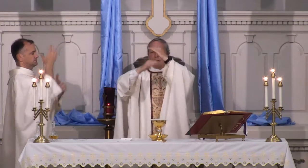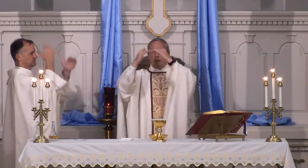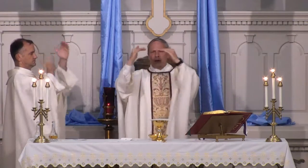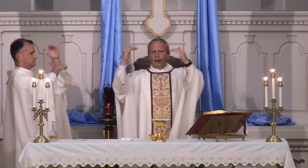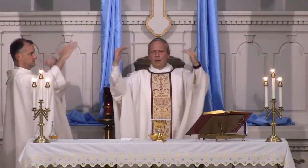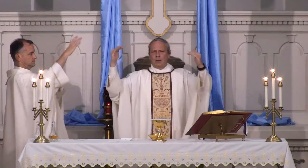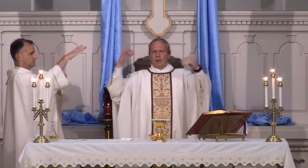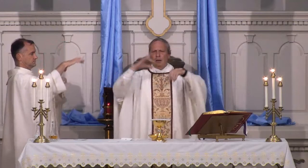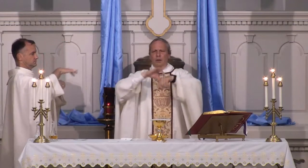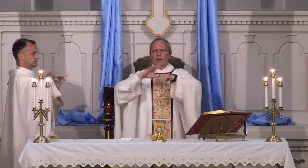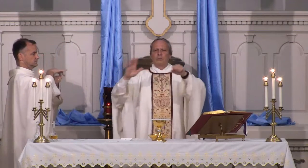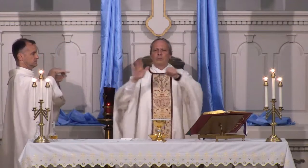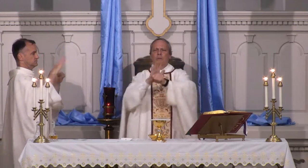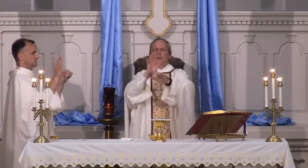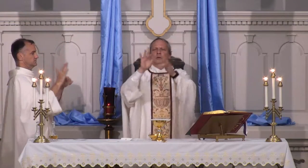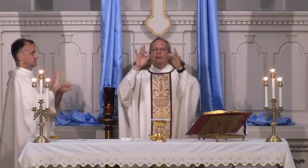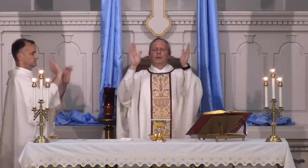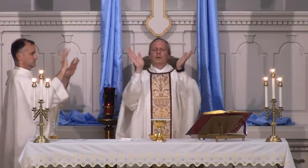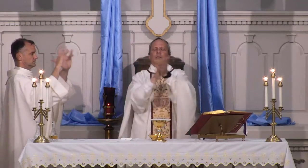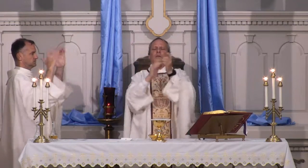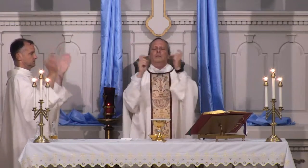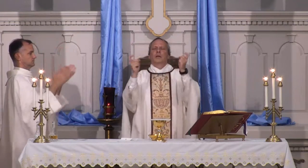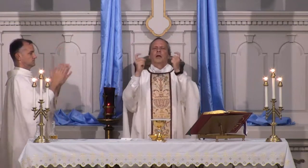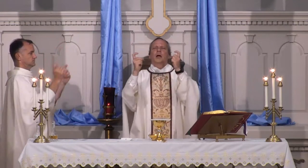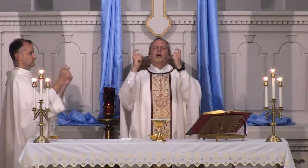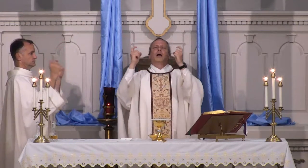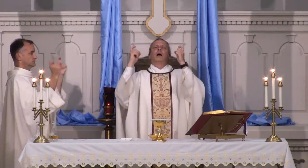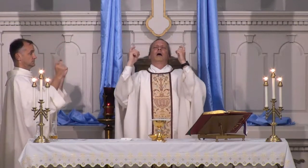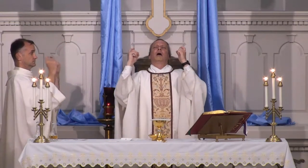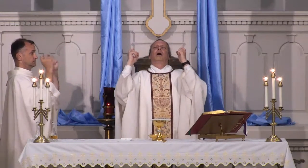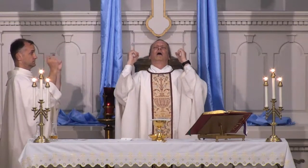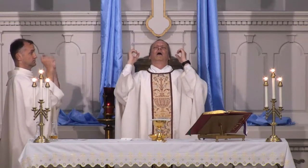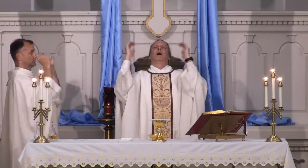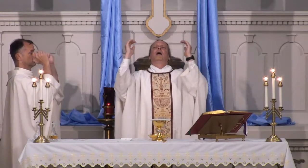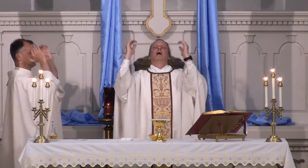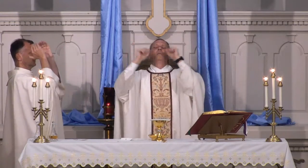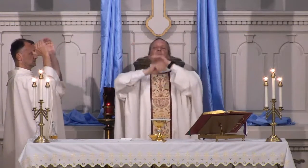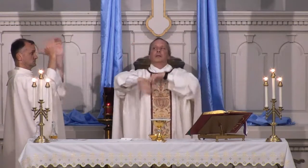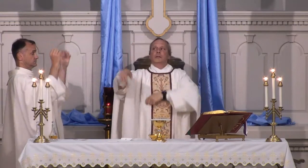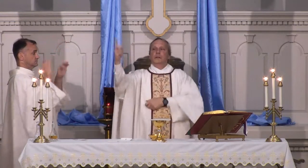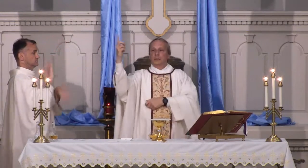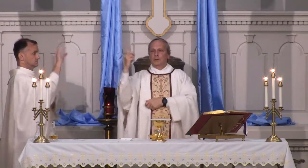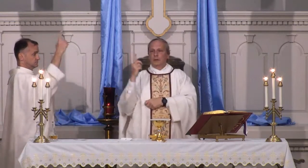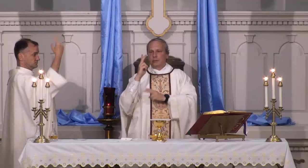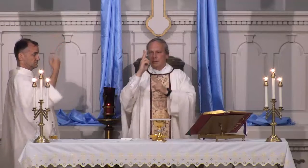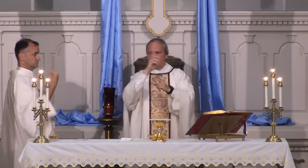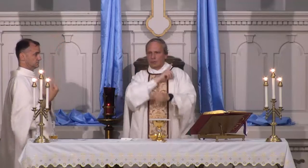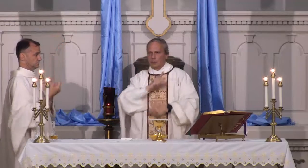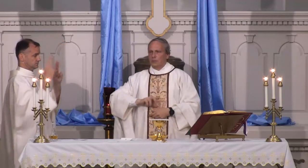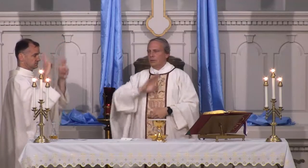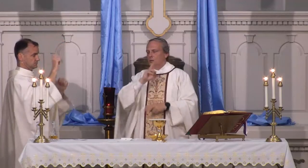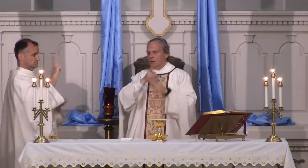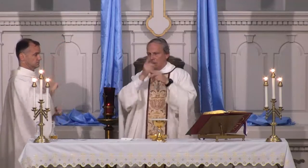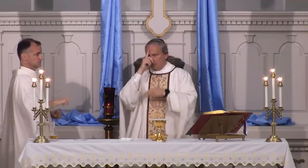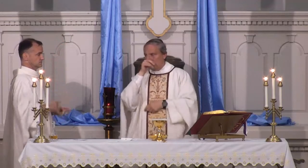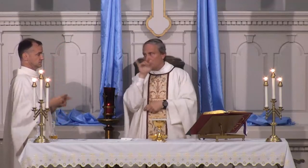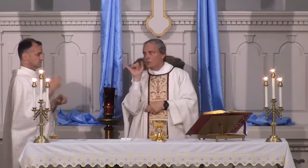glory. Hosanna in the highest. Blessed is he who comes in the name of the